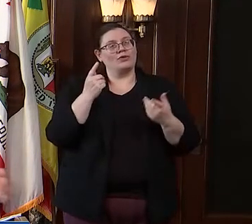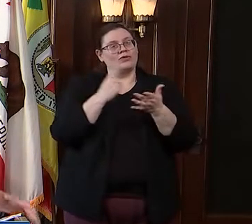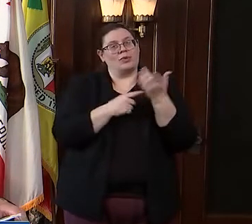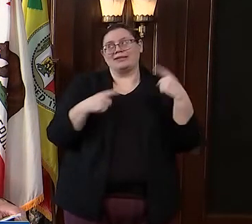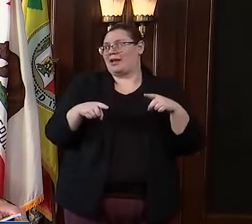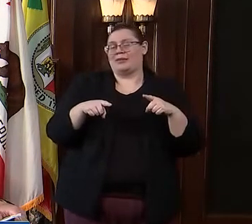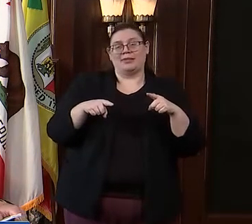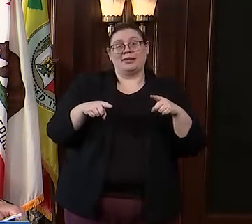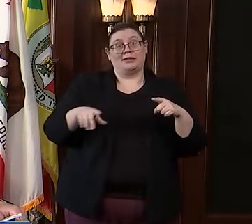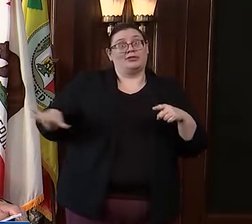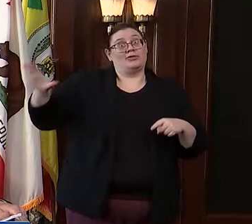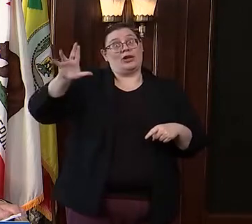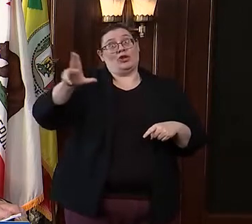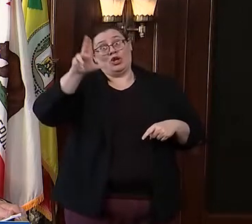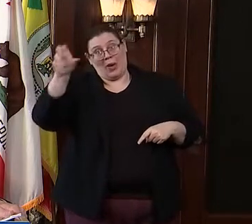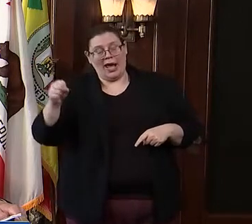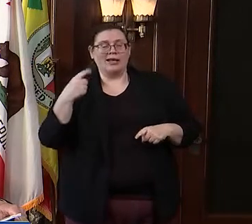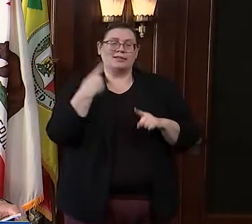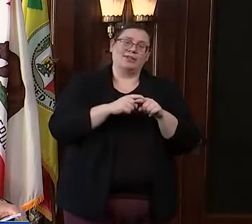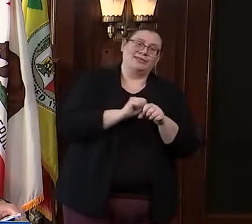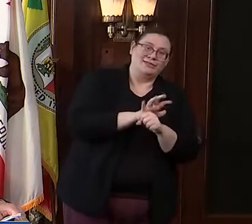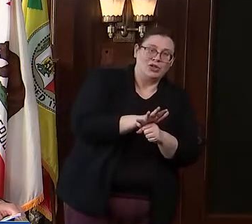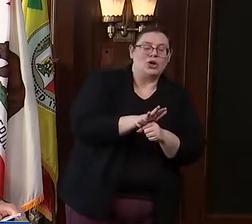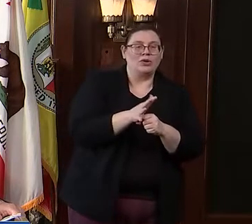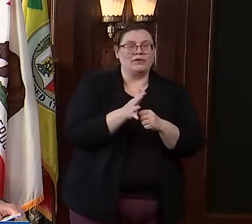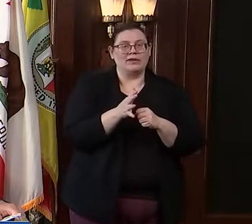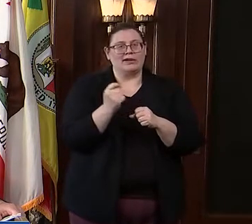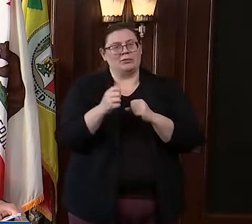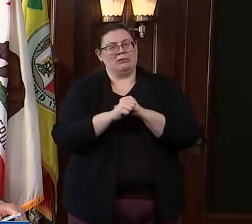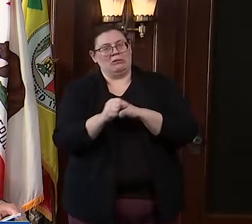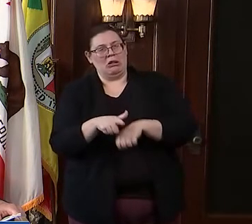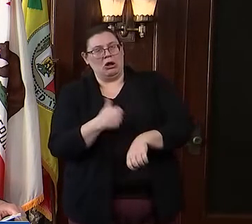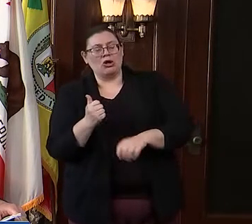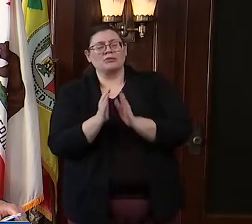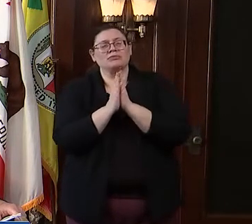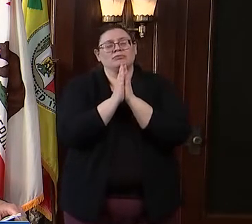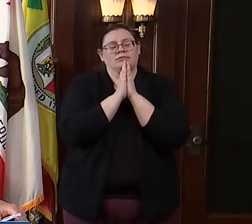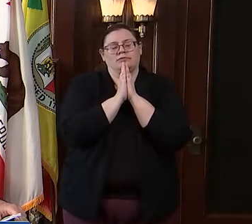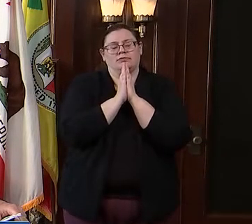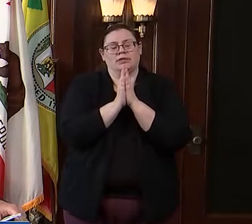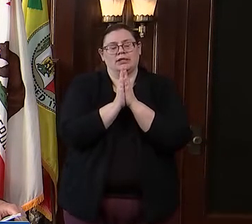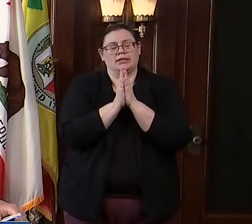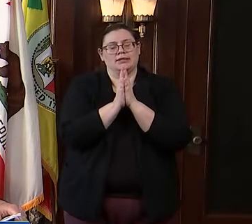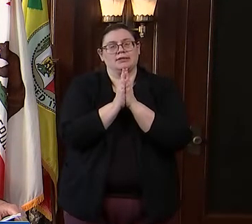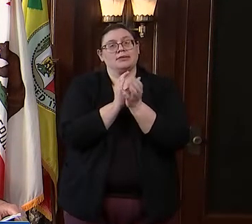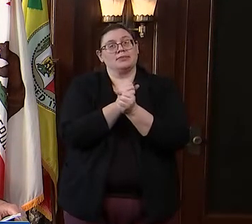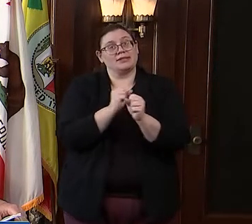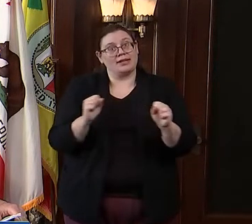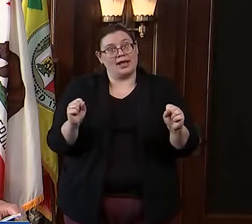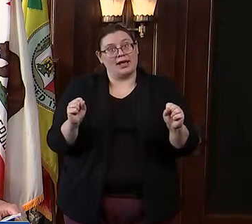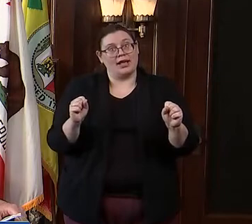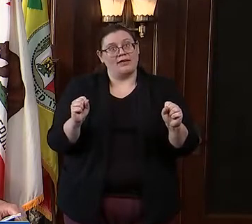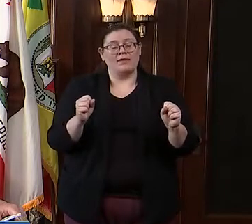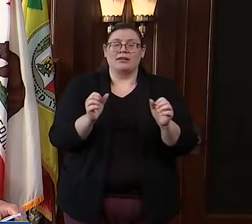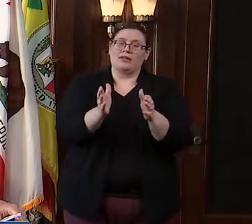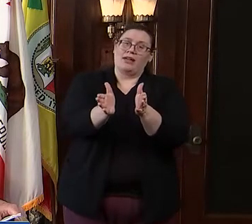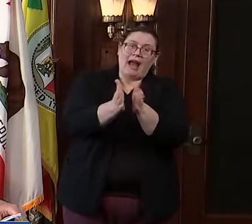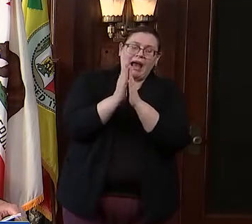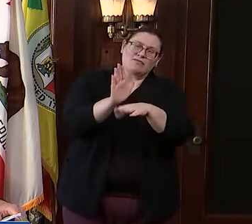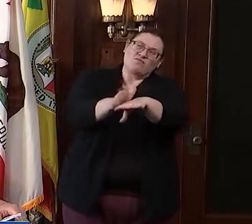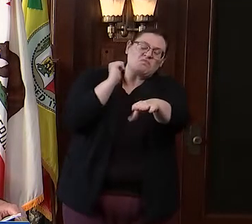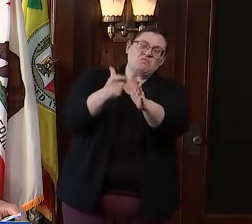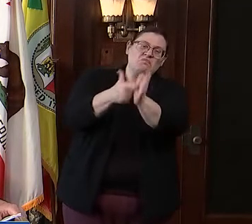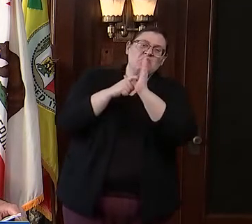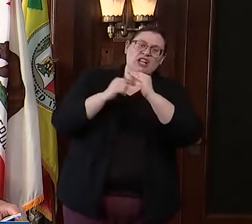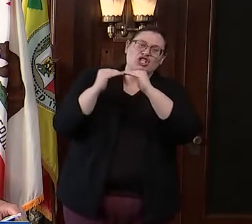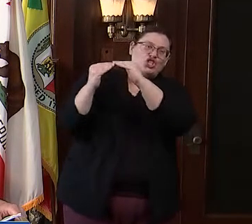both around this country and with COVID-19, it'll be a little bit longer. But please, be safe, call for justice, make